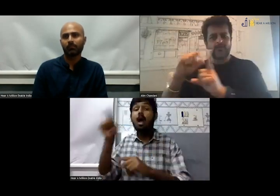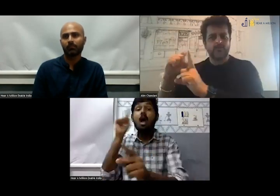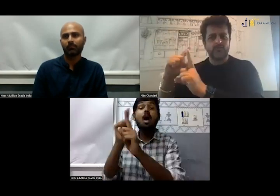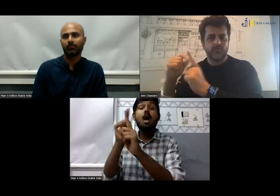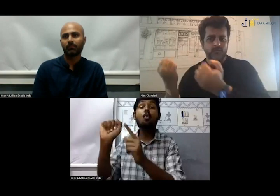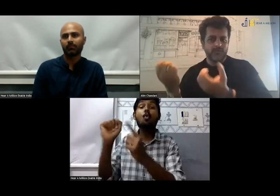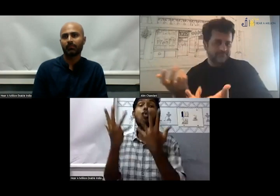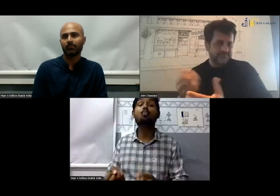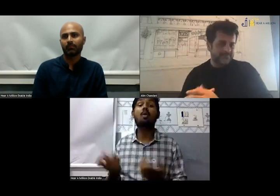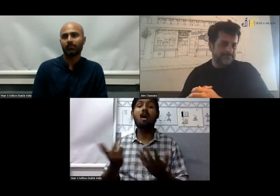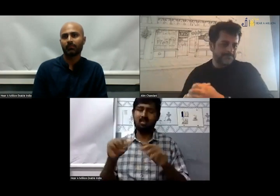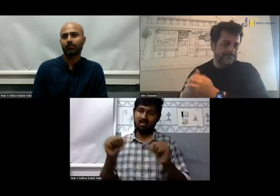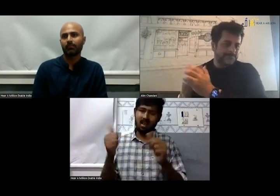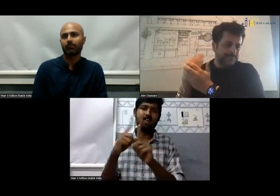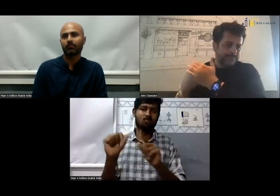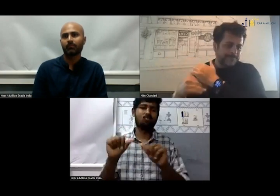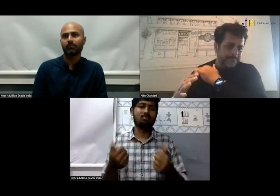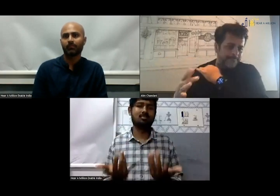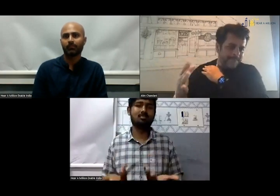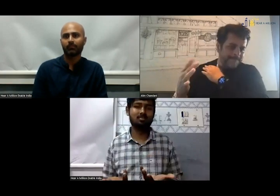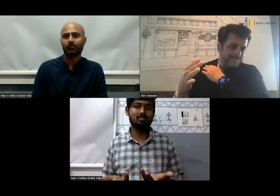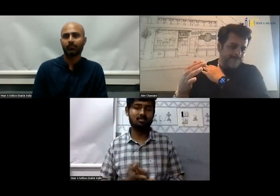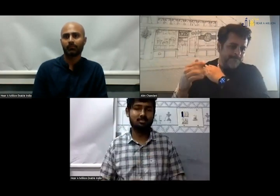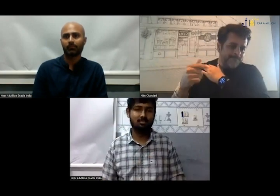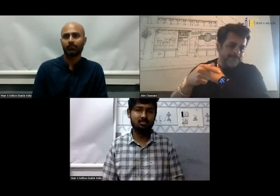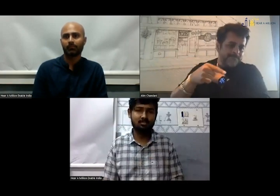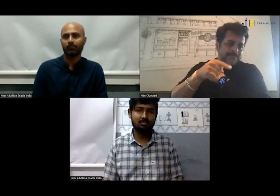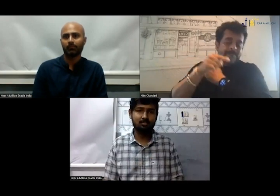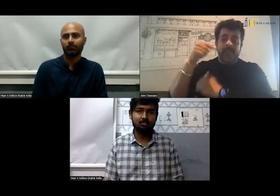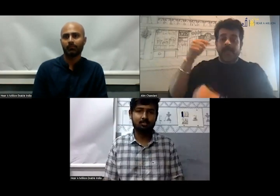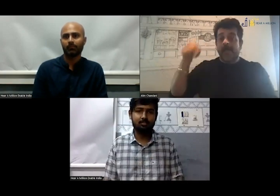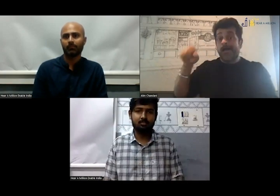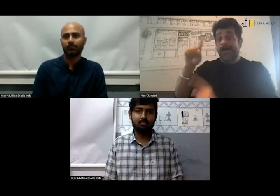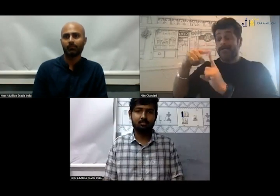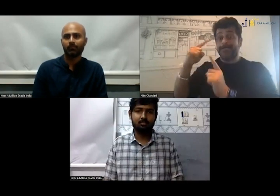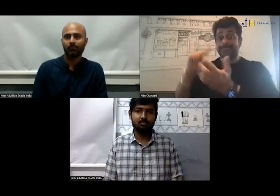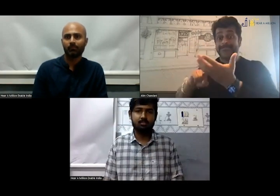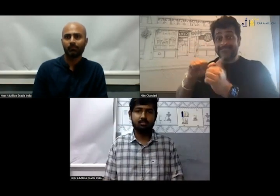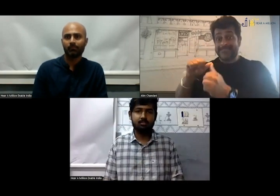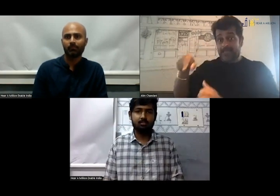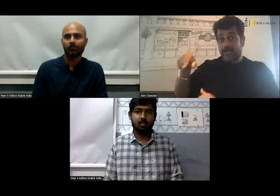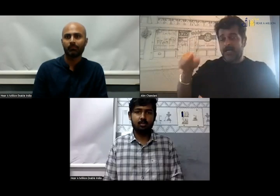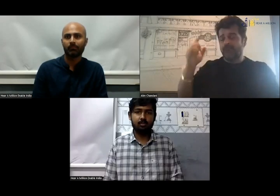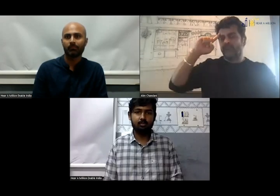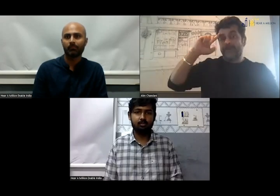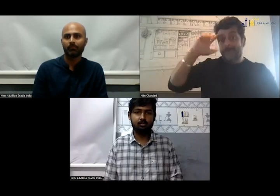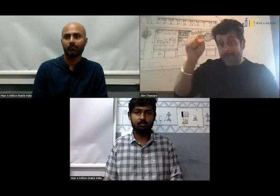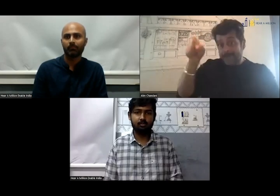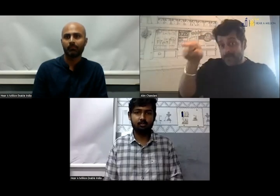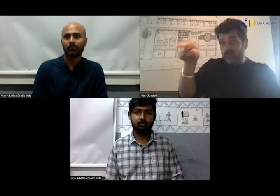know, whether a male, female, all the people, they can do a lot of things.